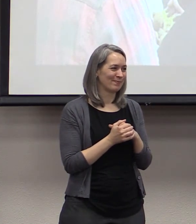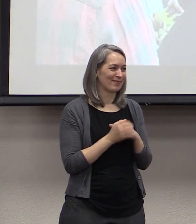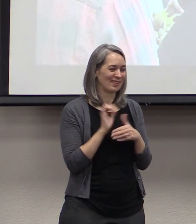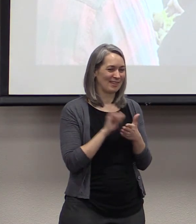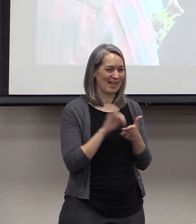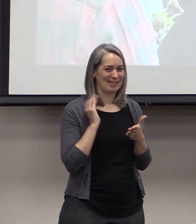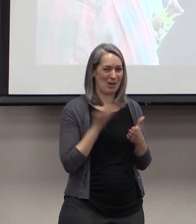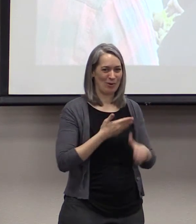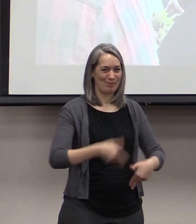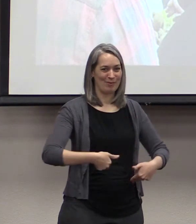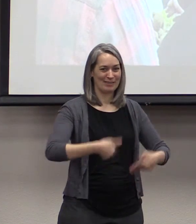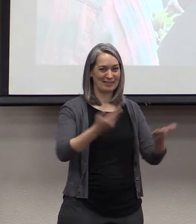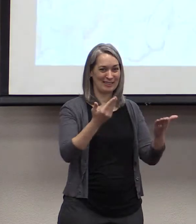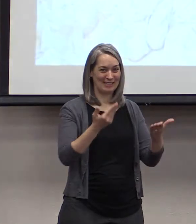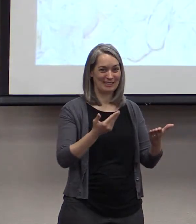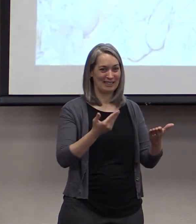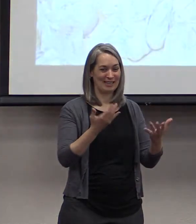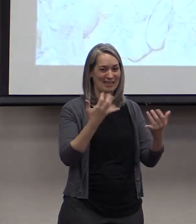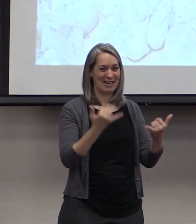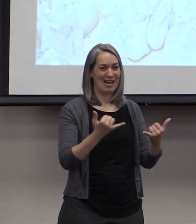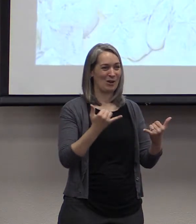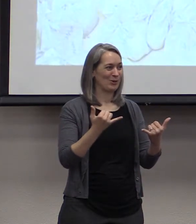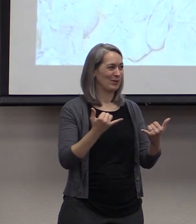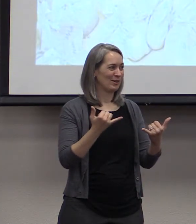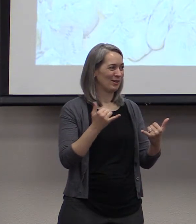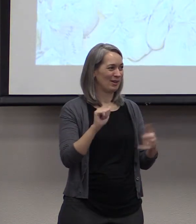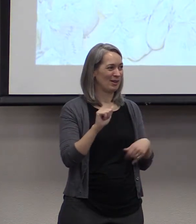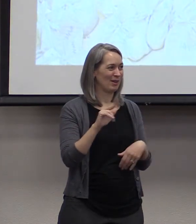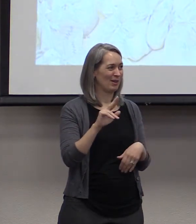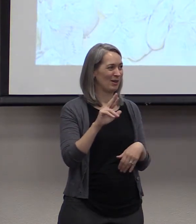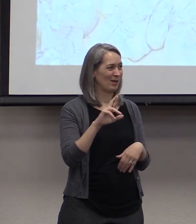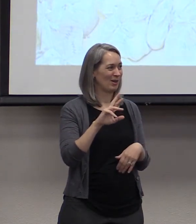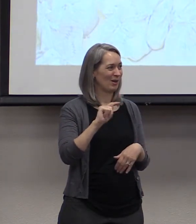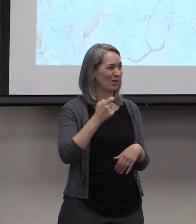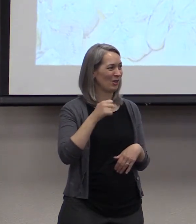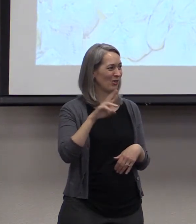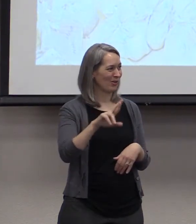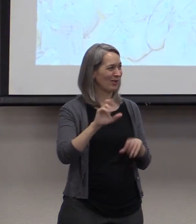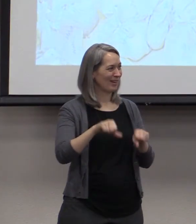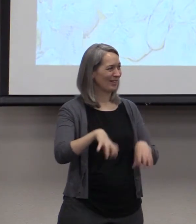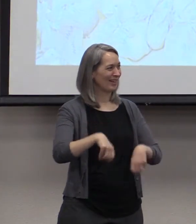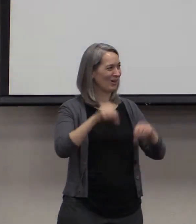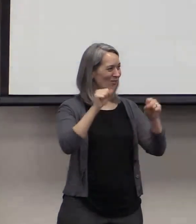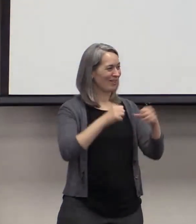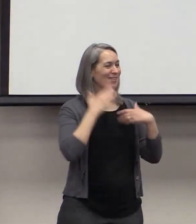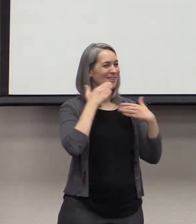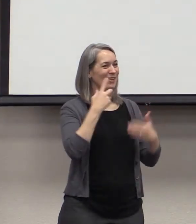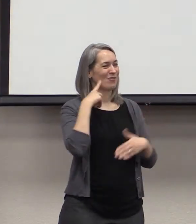That's our presentation on Anahuac, and I'll turn it over to Arthur now. Thank you for listening.